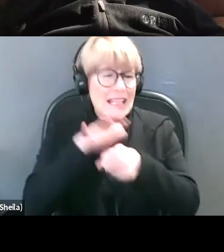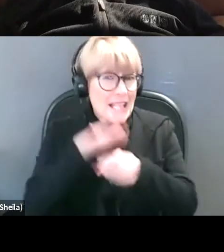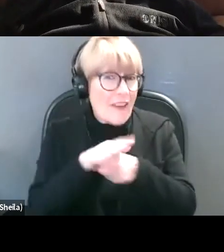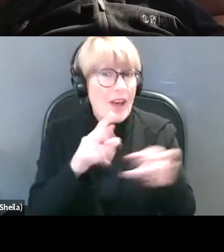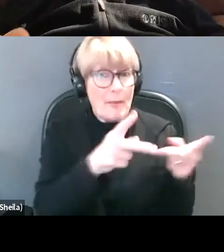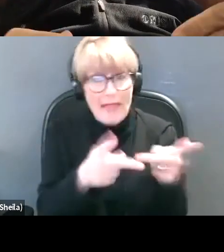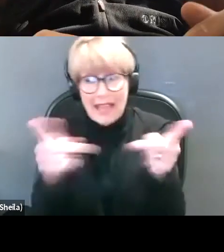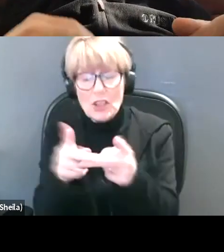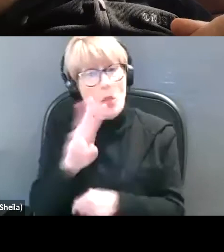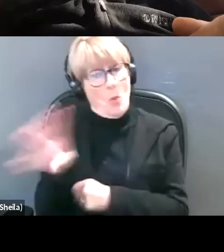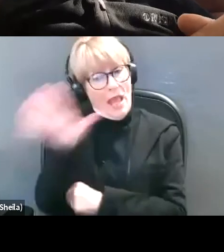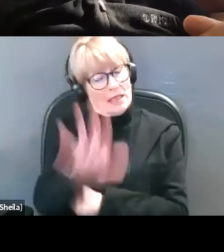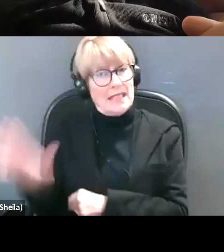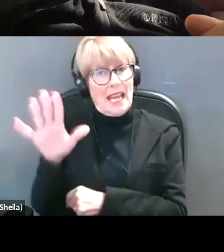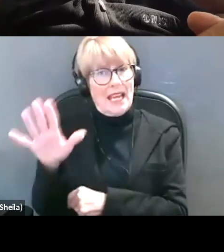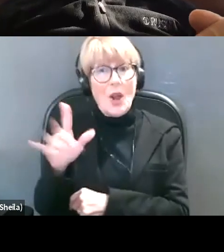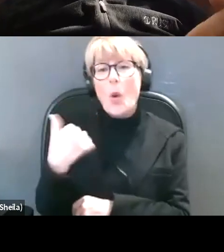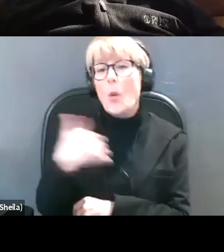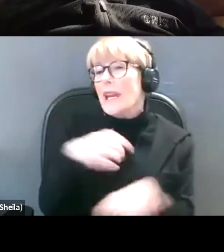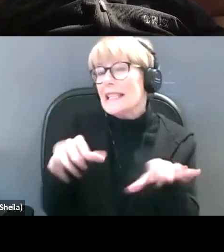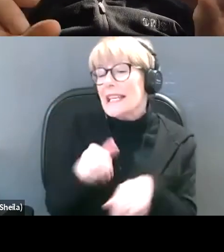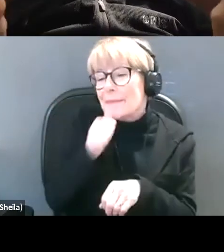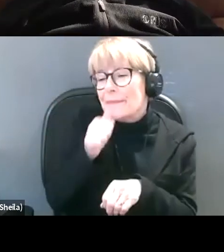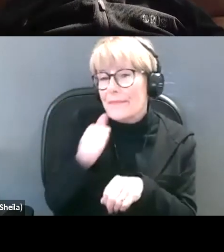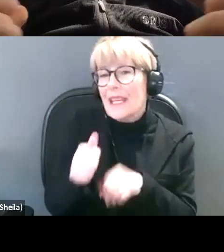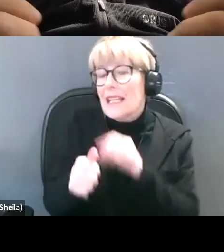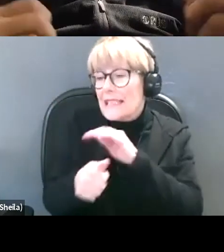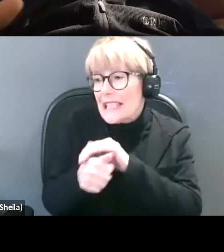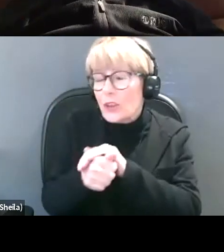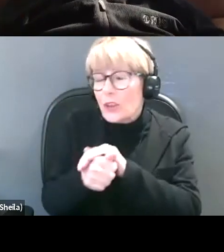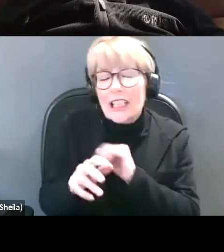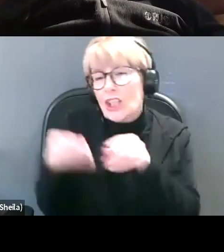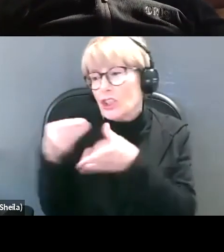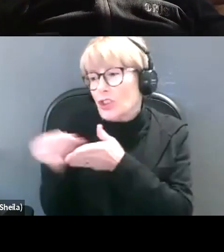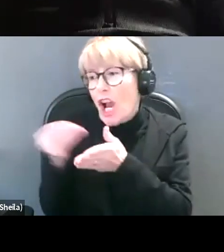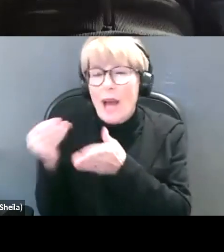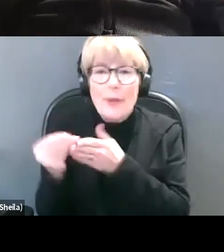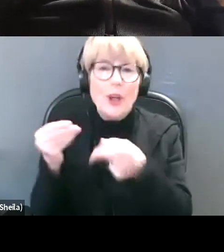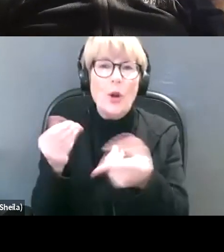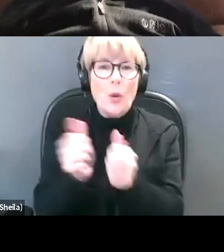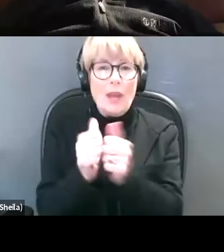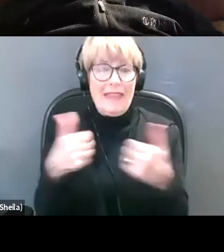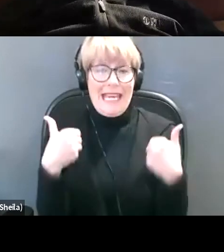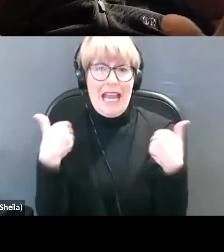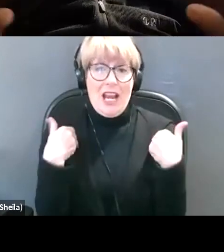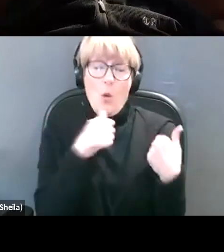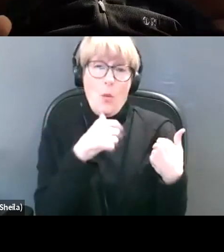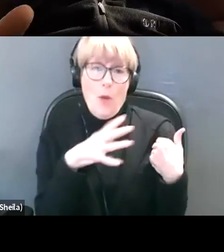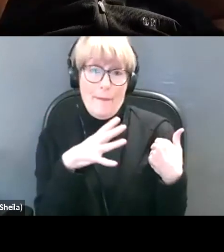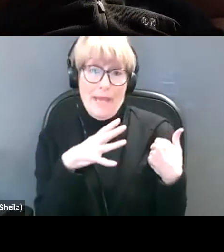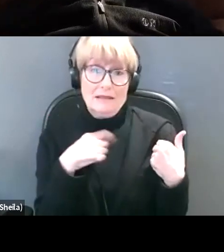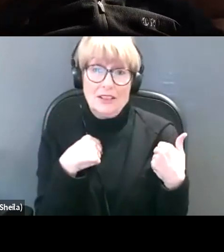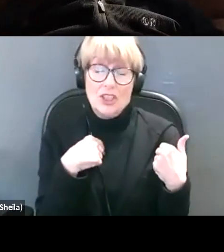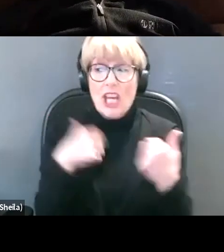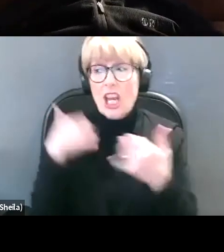places in the west side. Well, we did a secret shopper call with a young woman, called all the